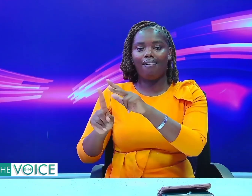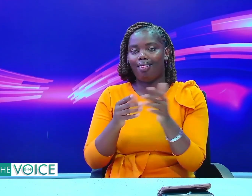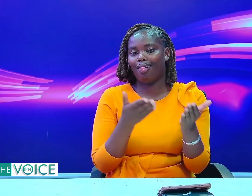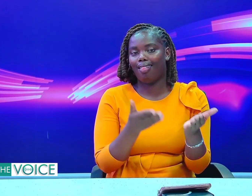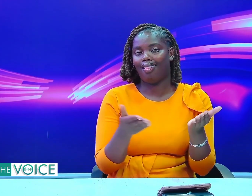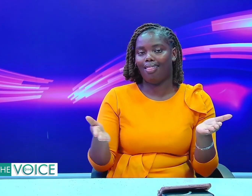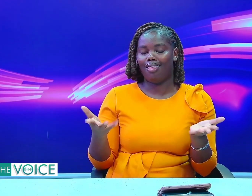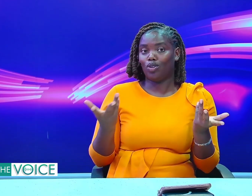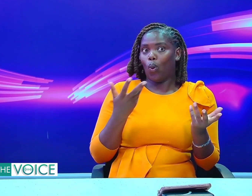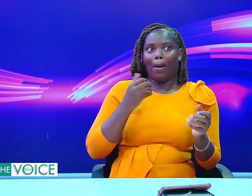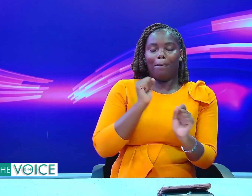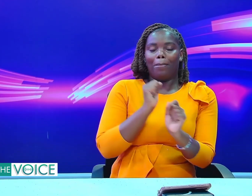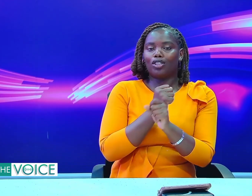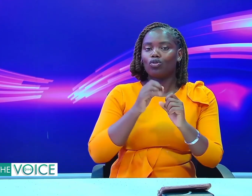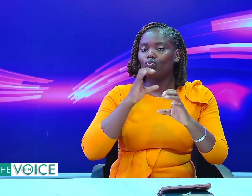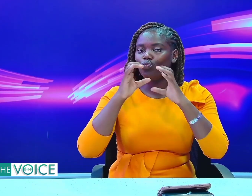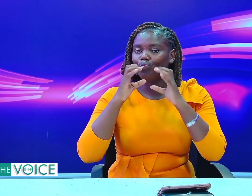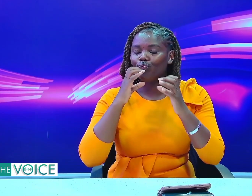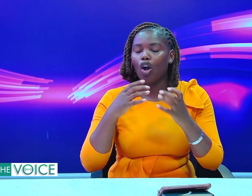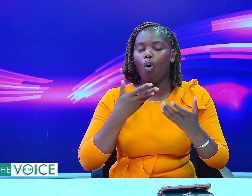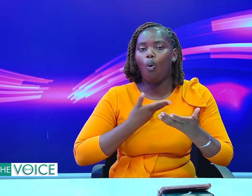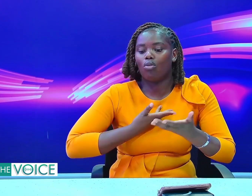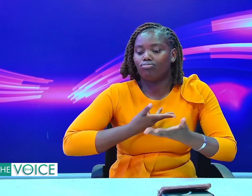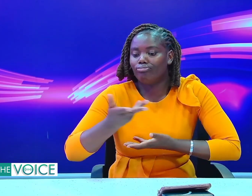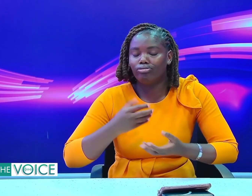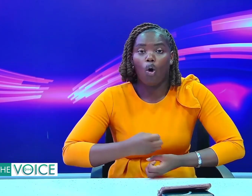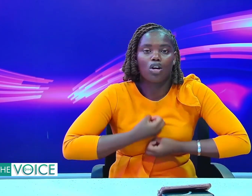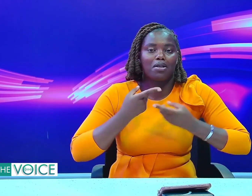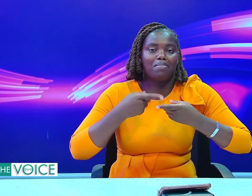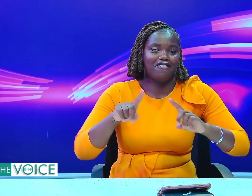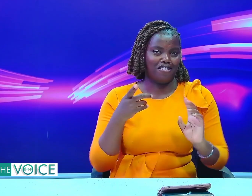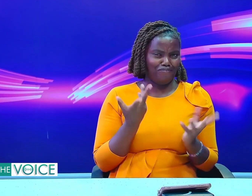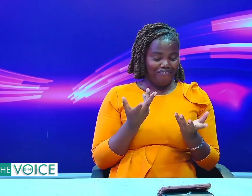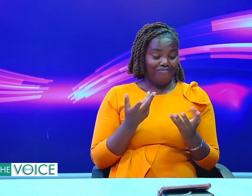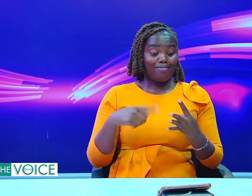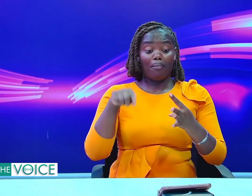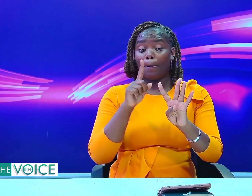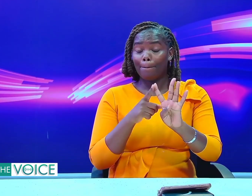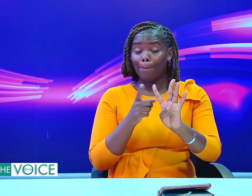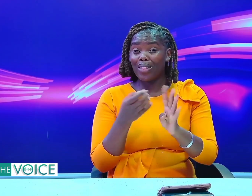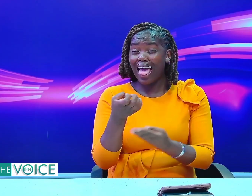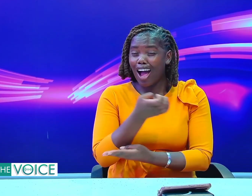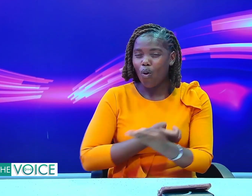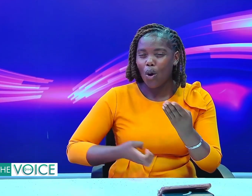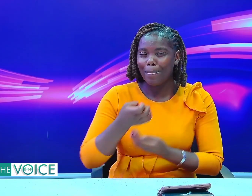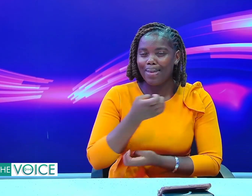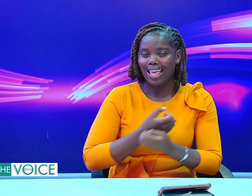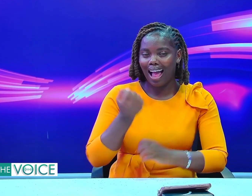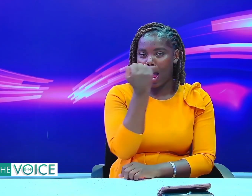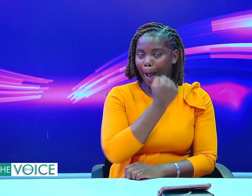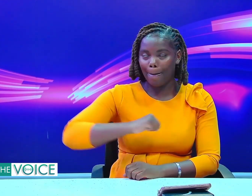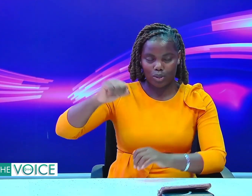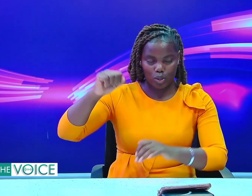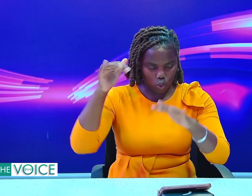health situation, and very many cases rise up, and they're not able to communicate or express themselves. And